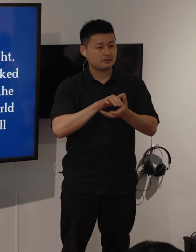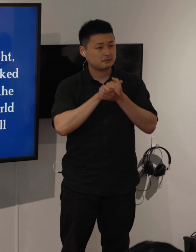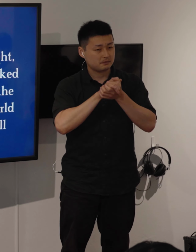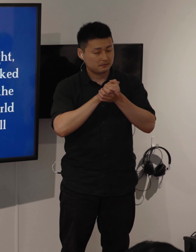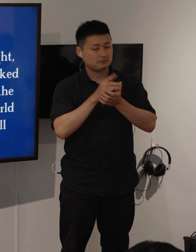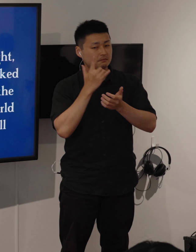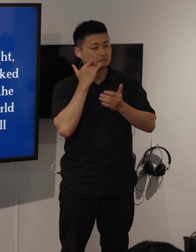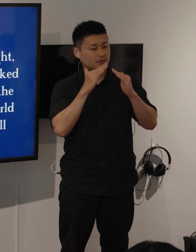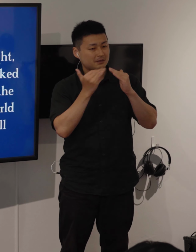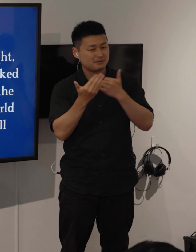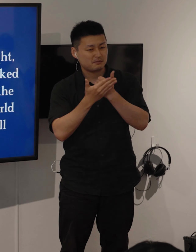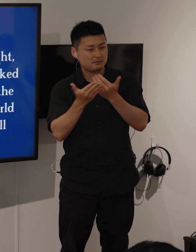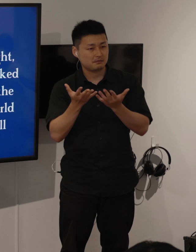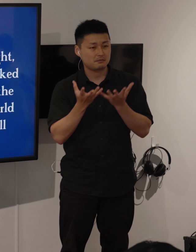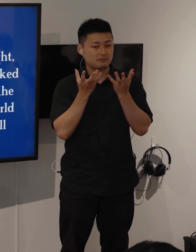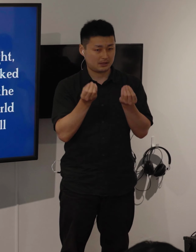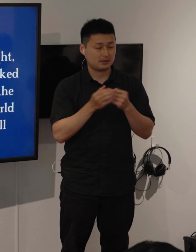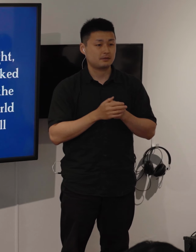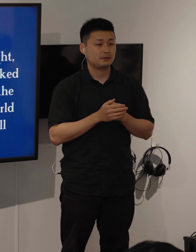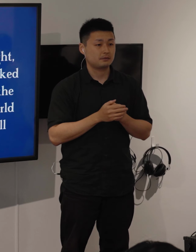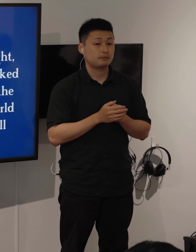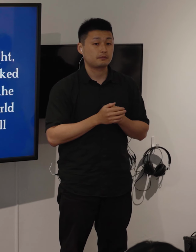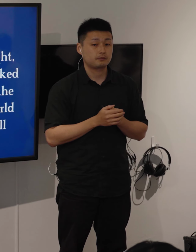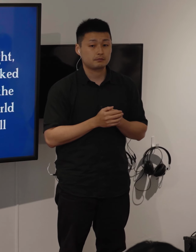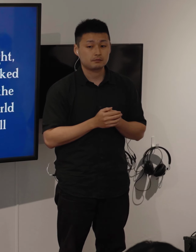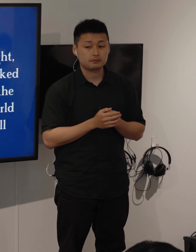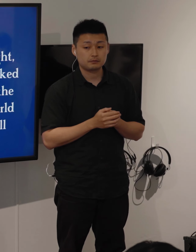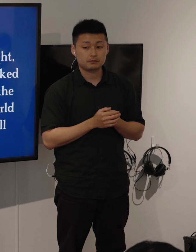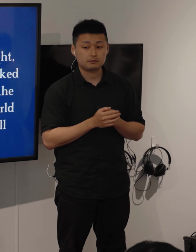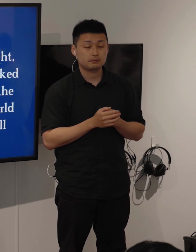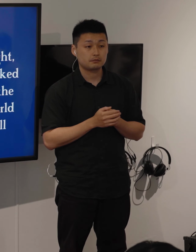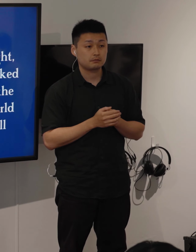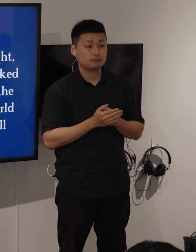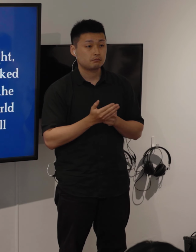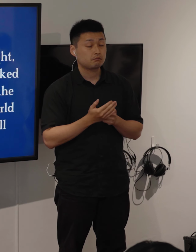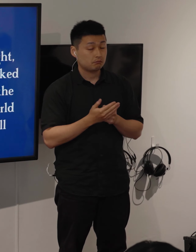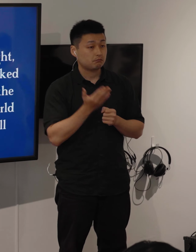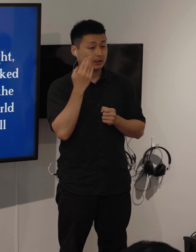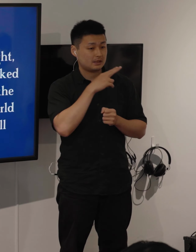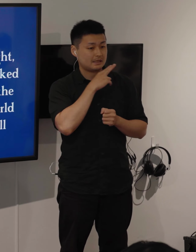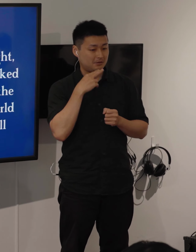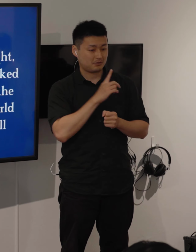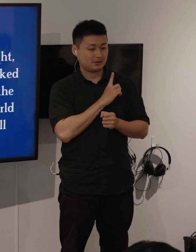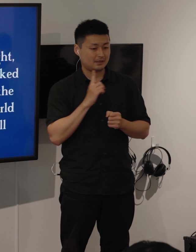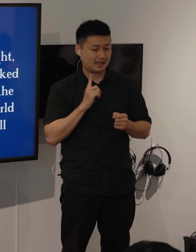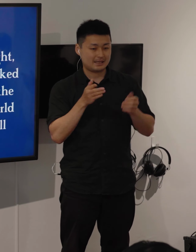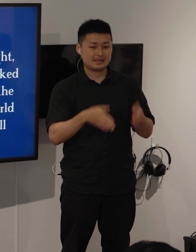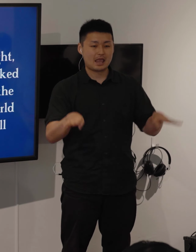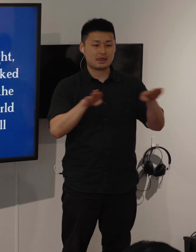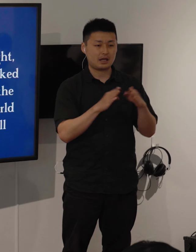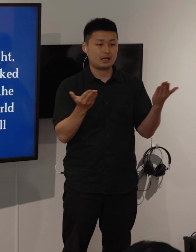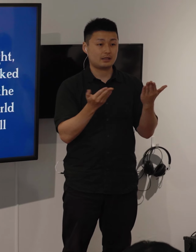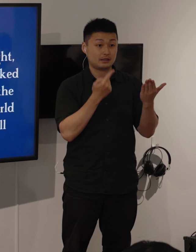day centre in Brighton, which is on the south coast of the UK. And that day centre involved one-to-one